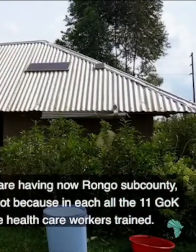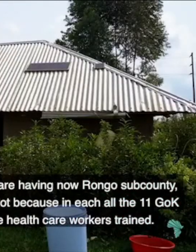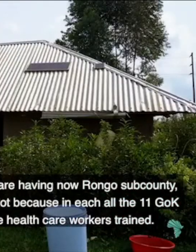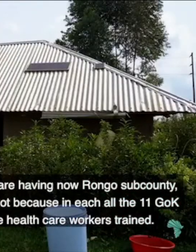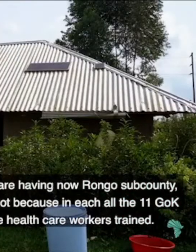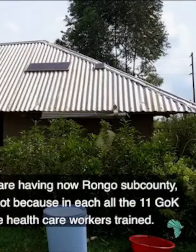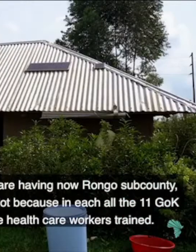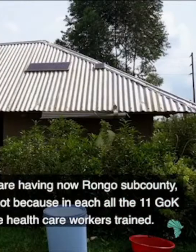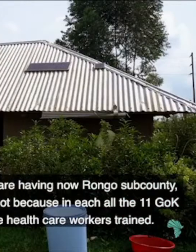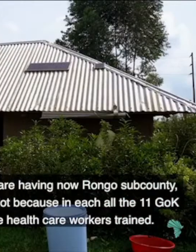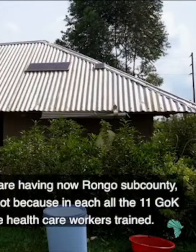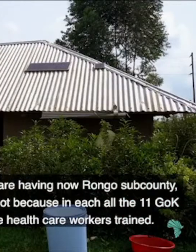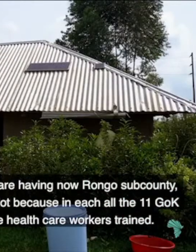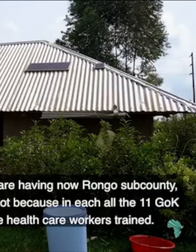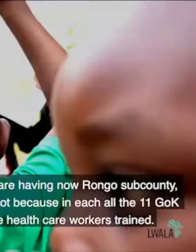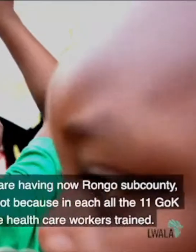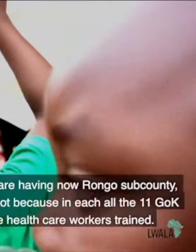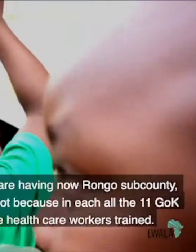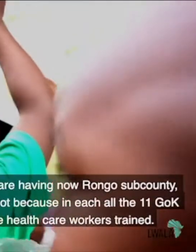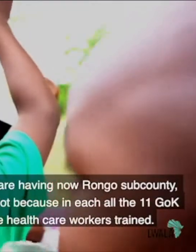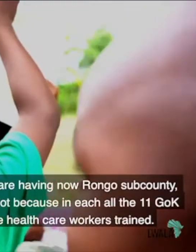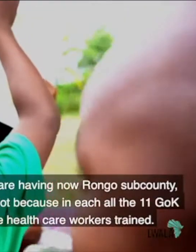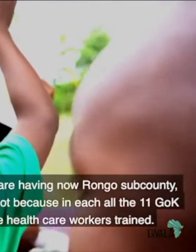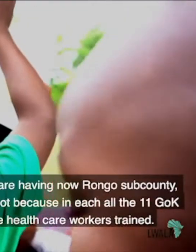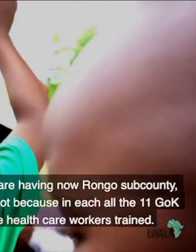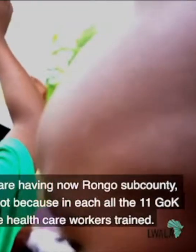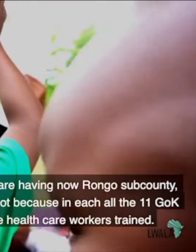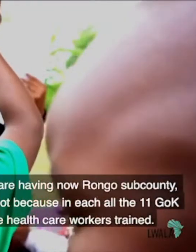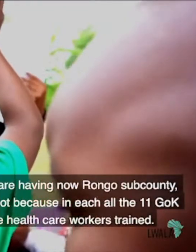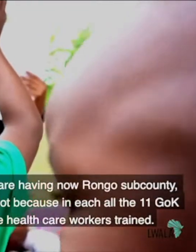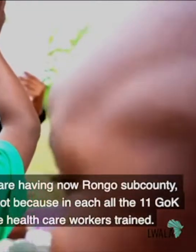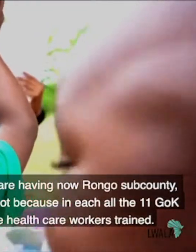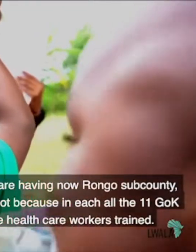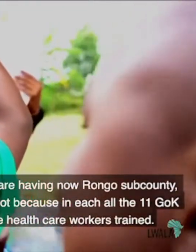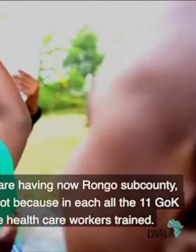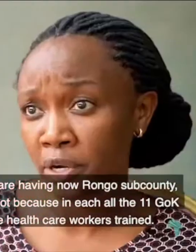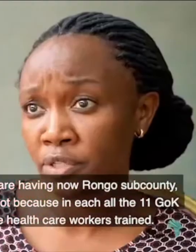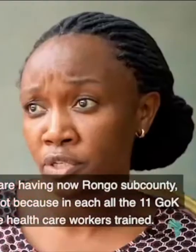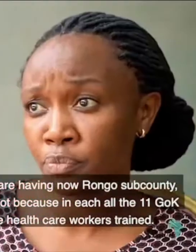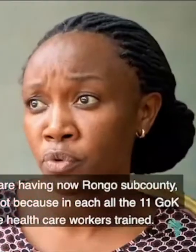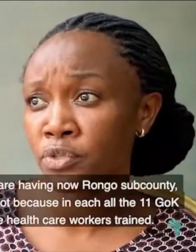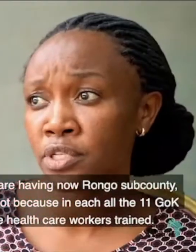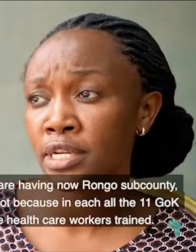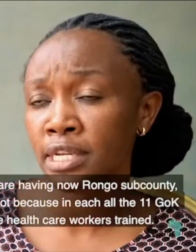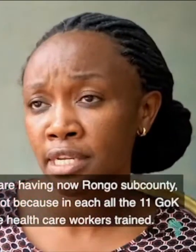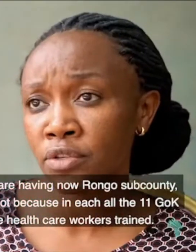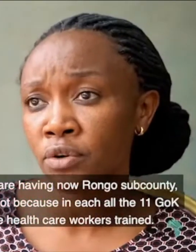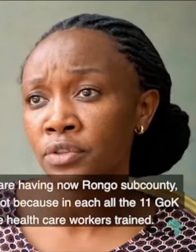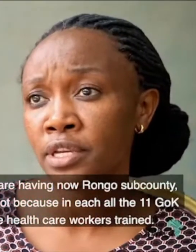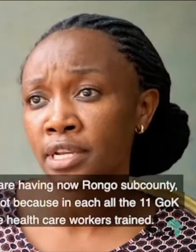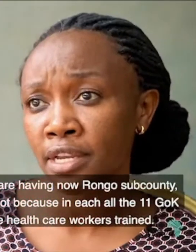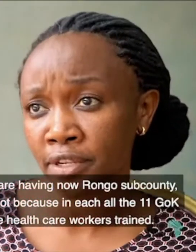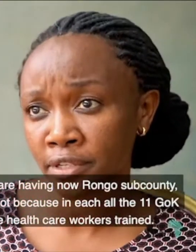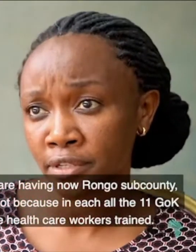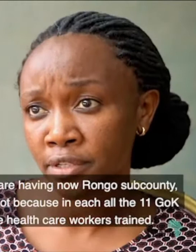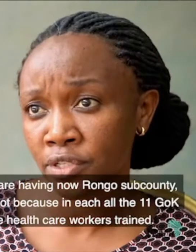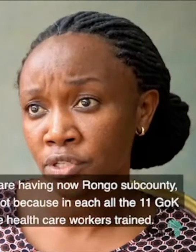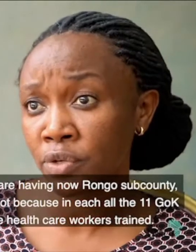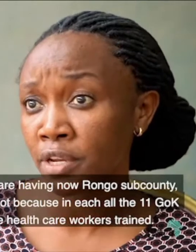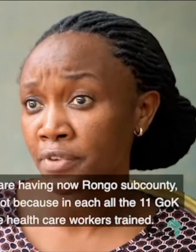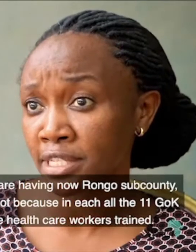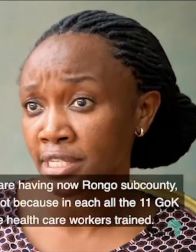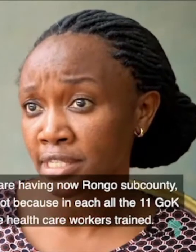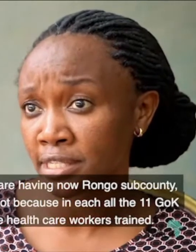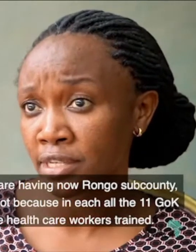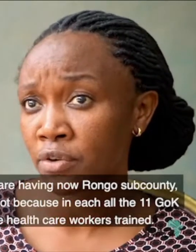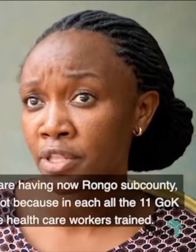are having now Rongo sub-county, which is one of the sub-counties, as a pilot sub-county, because in all the 11